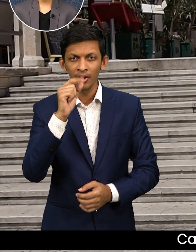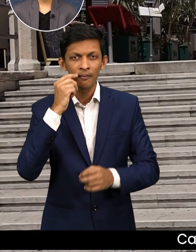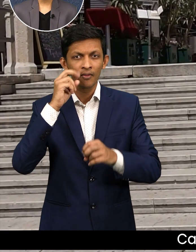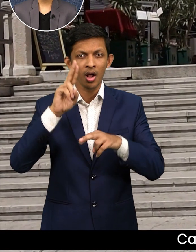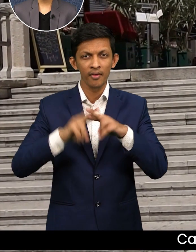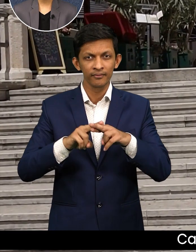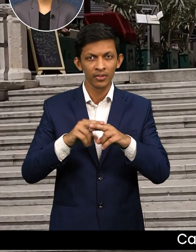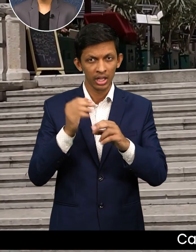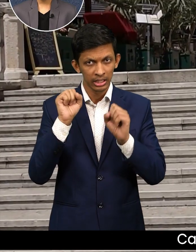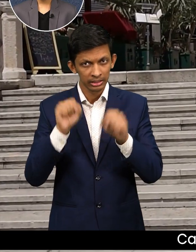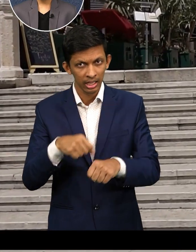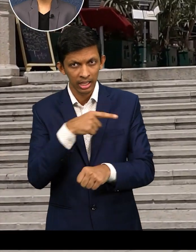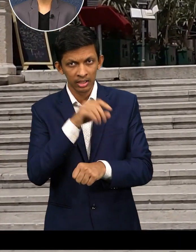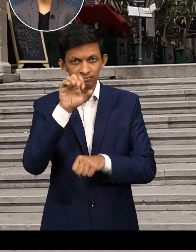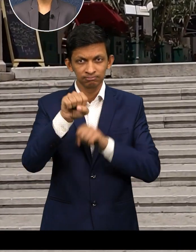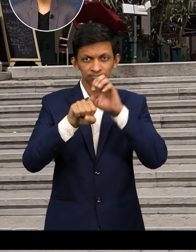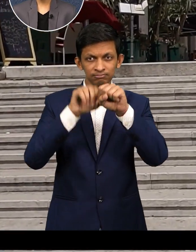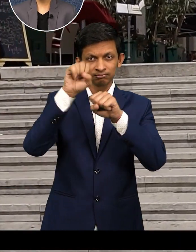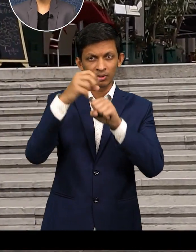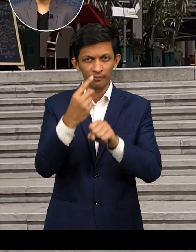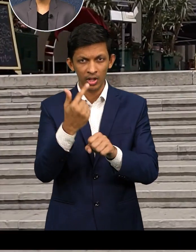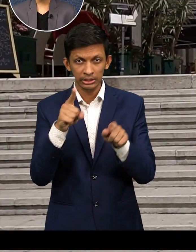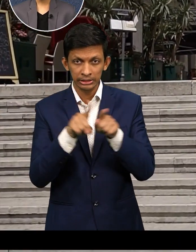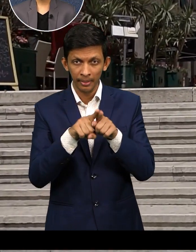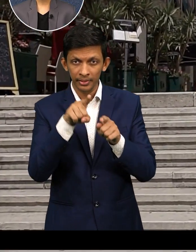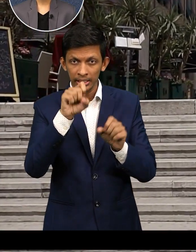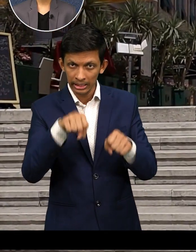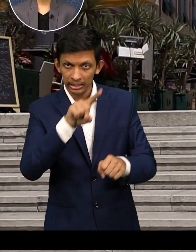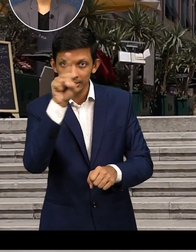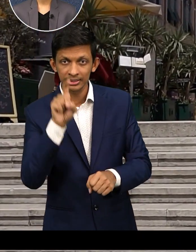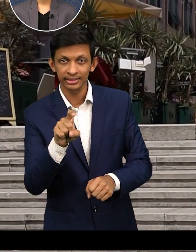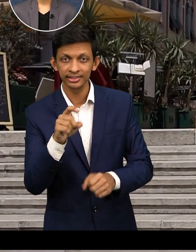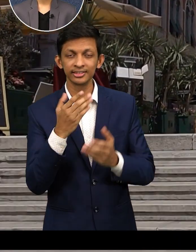Can you father climb stair as fast as you can?